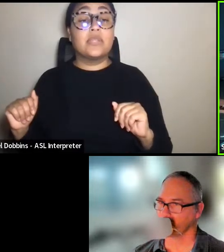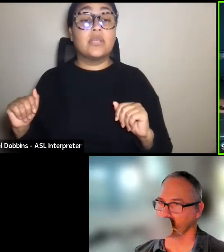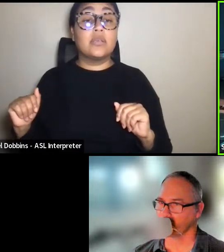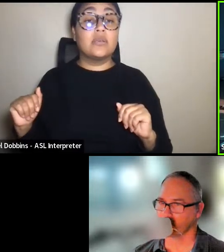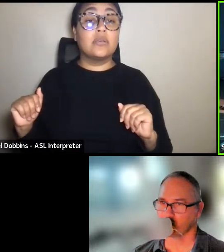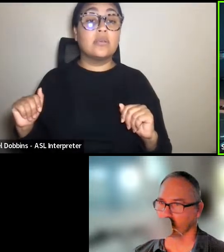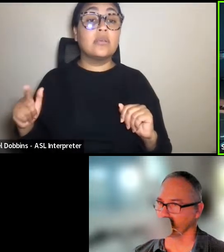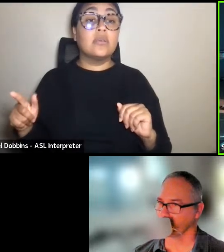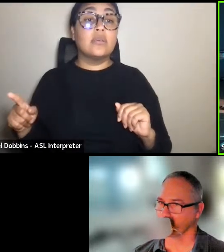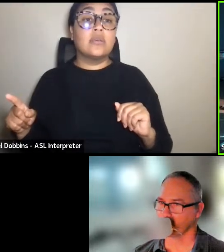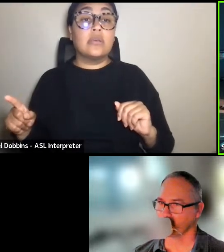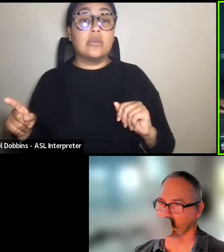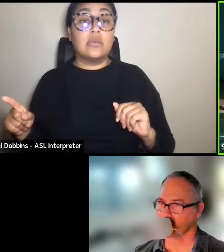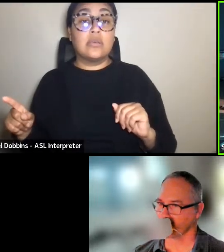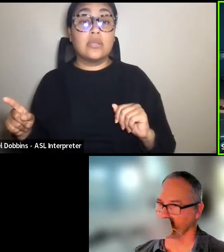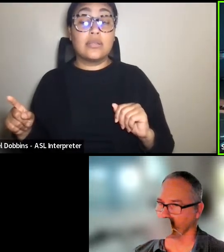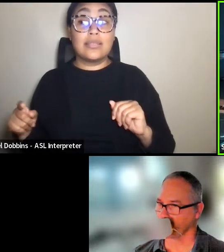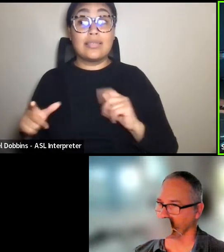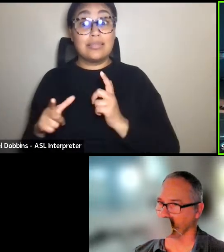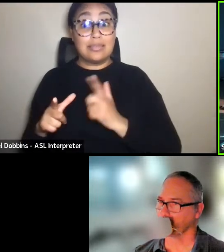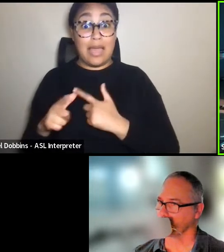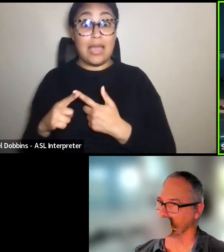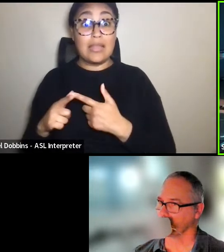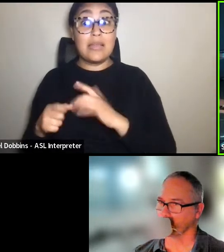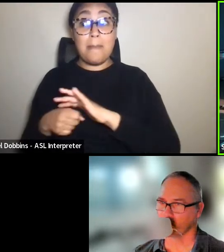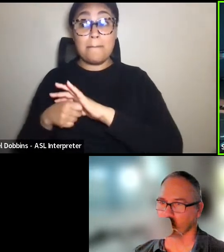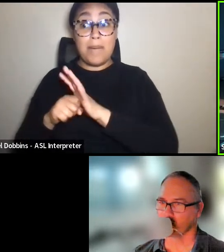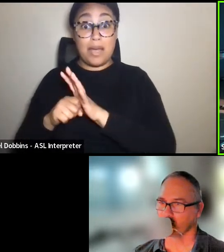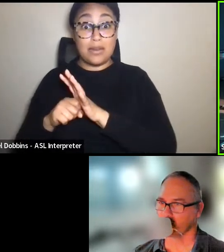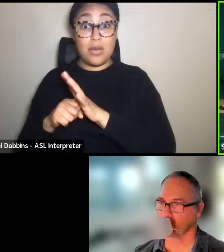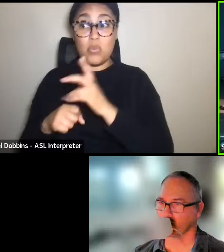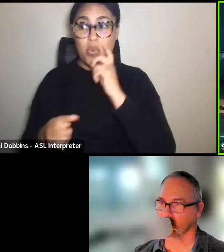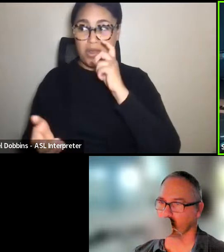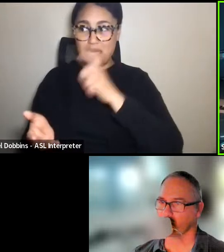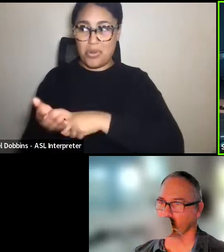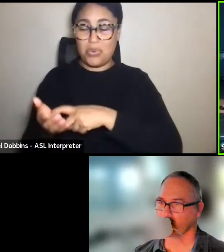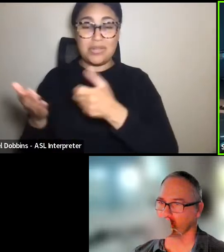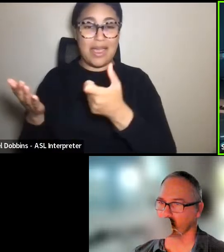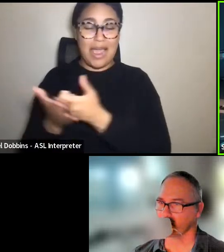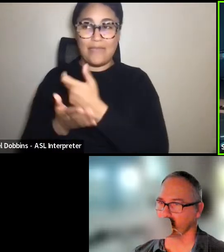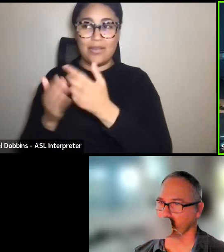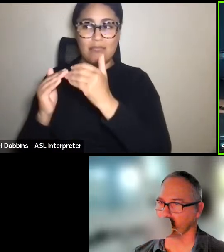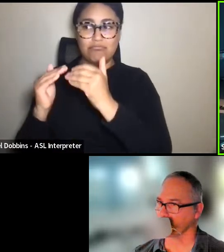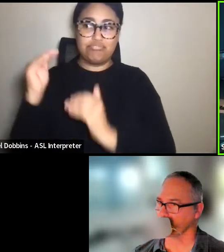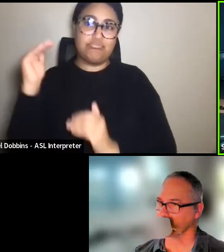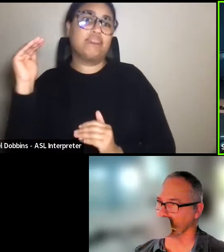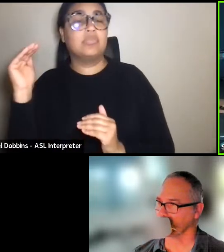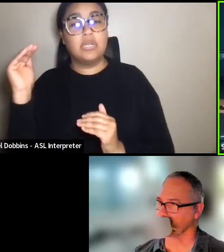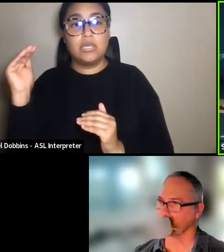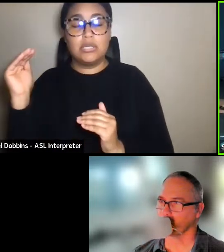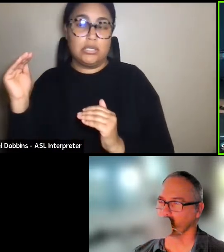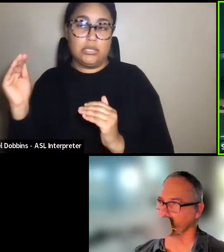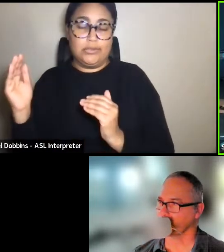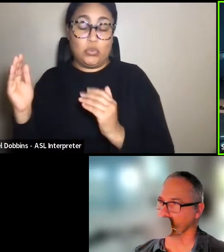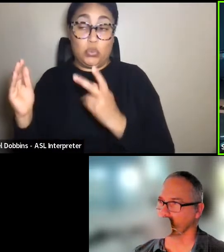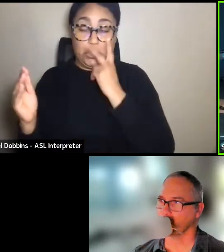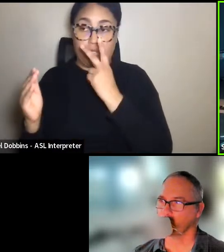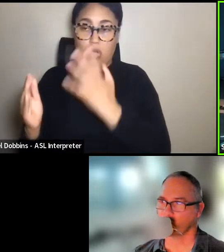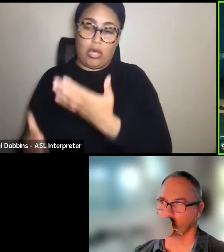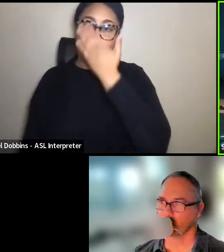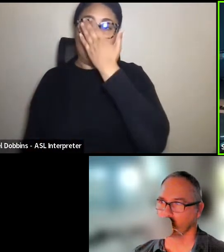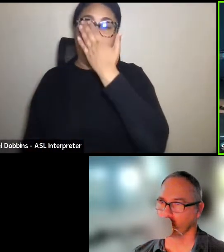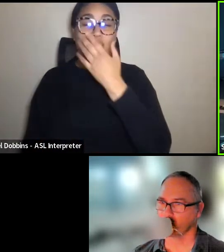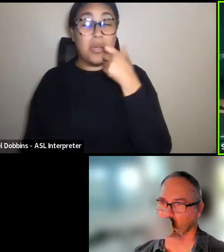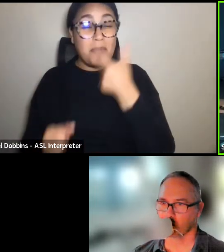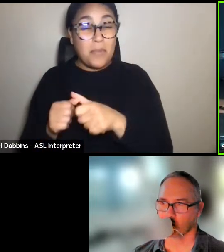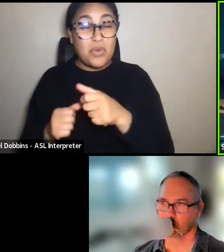I think, and then through the pandemic, we saw the inequities that we talk about. We saw them up front. Remember that viral image